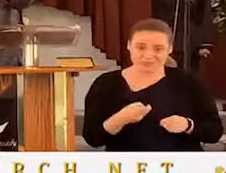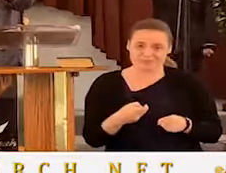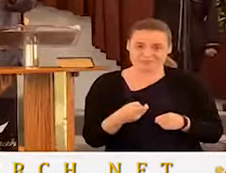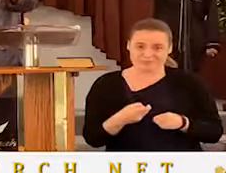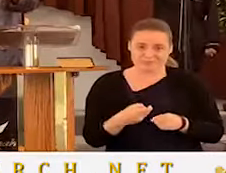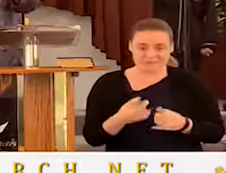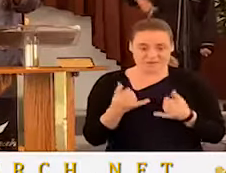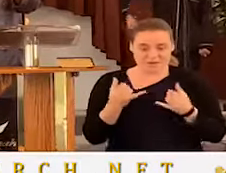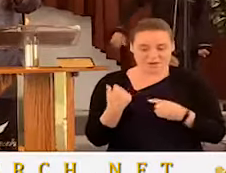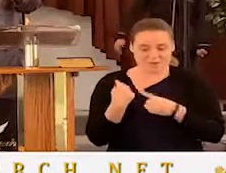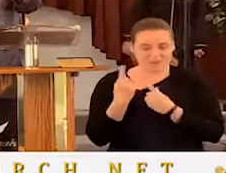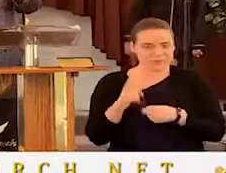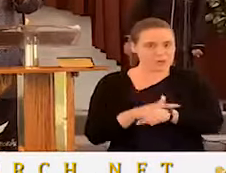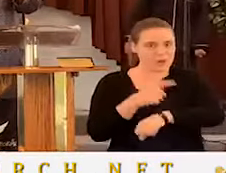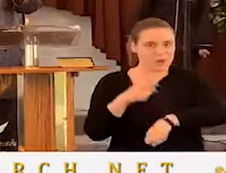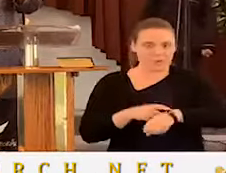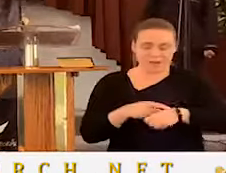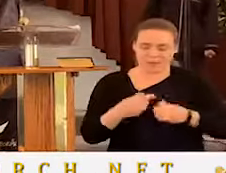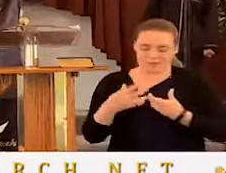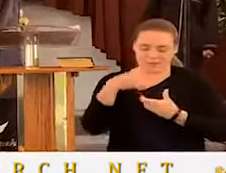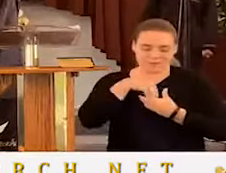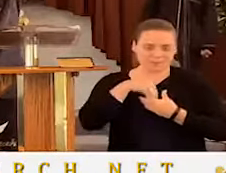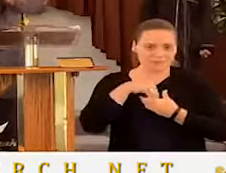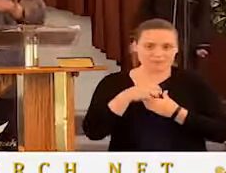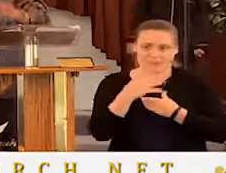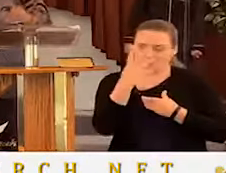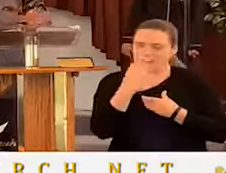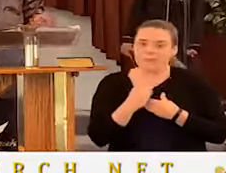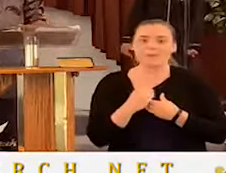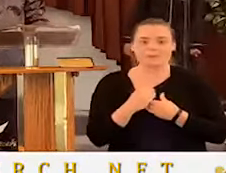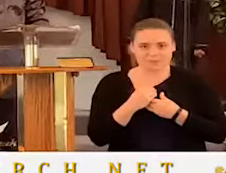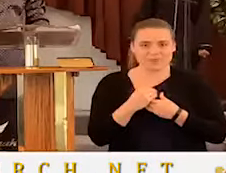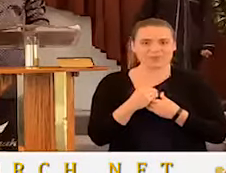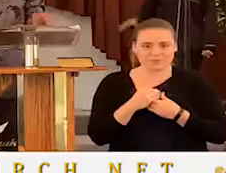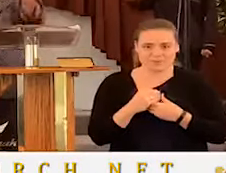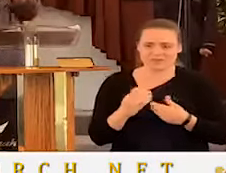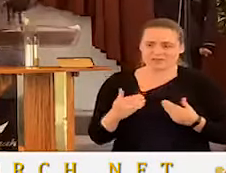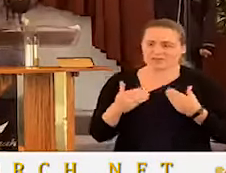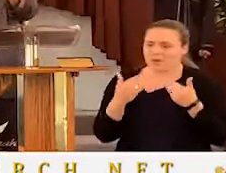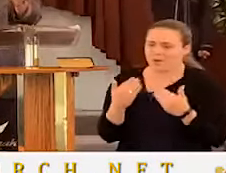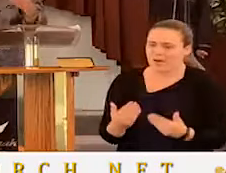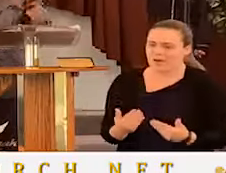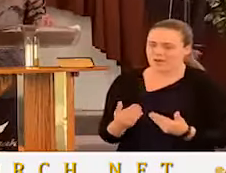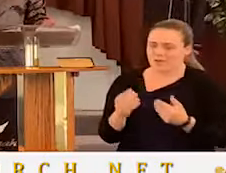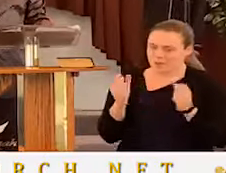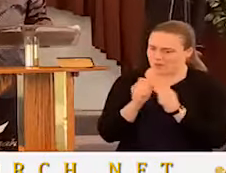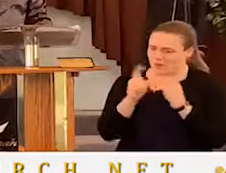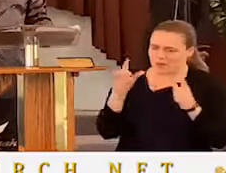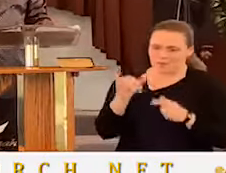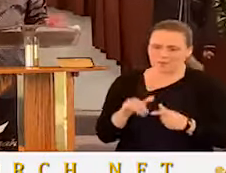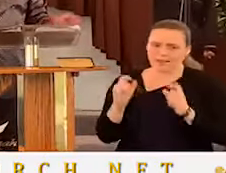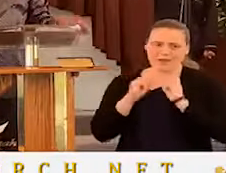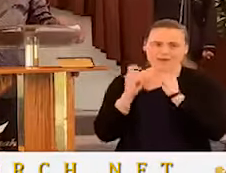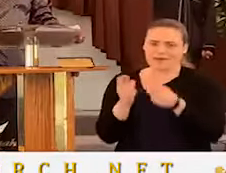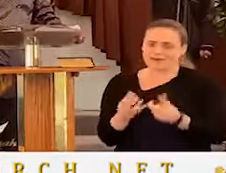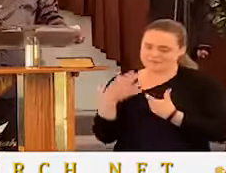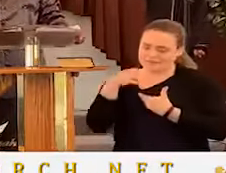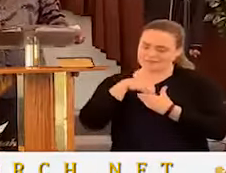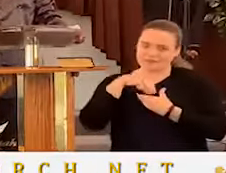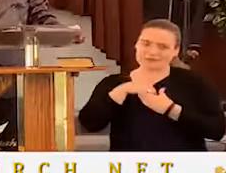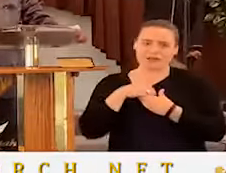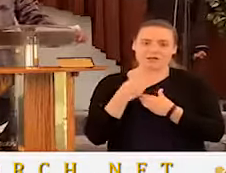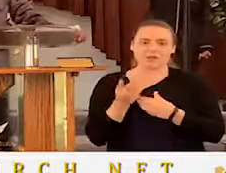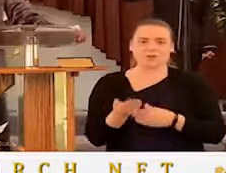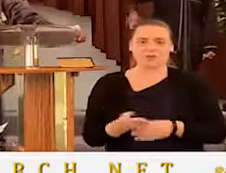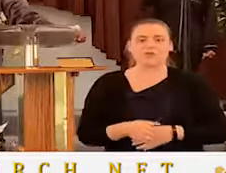that's been lying dormant in you. As Paul said, I stir up the gift. Yes. That's when it's in you. You are not